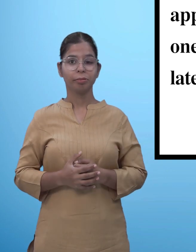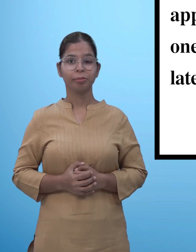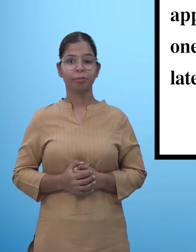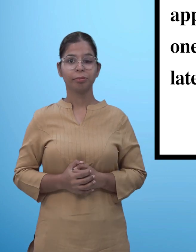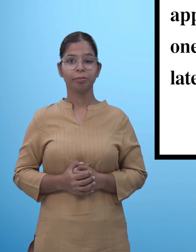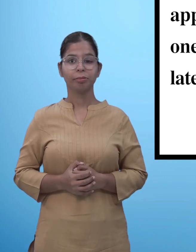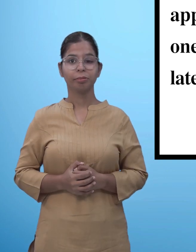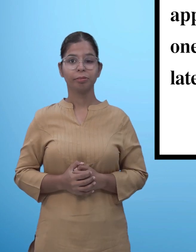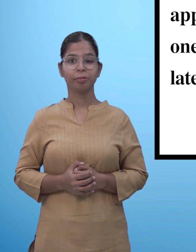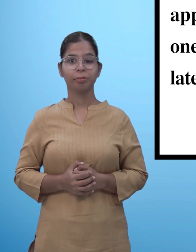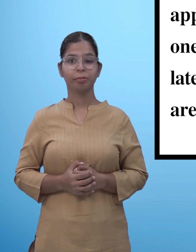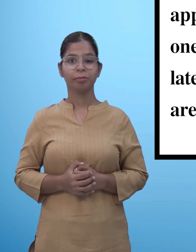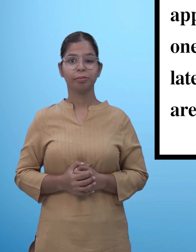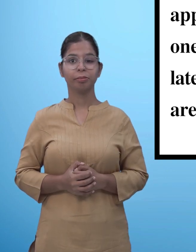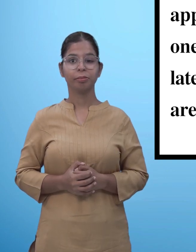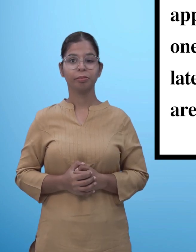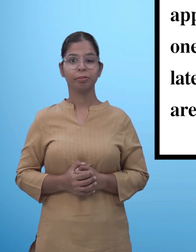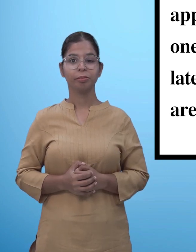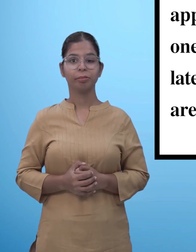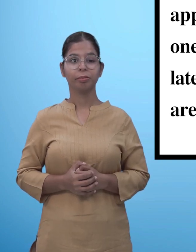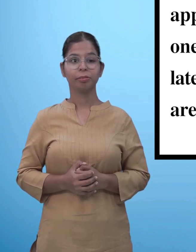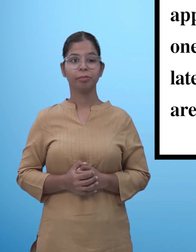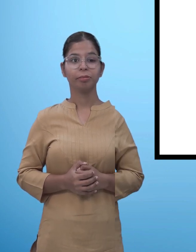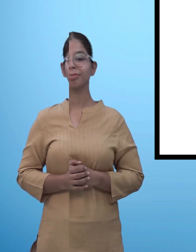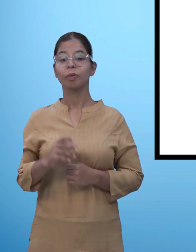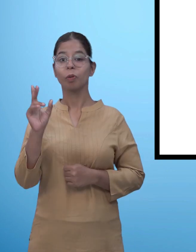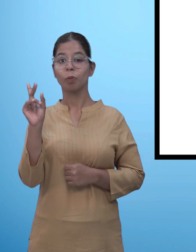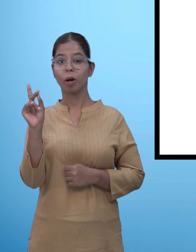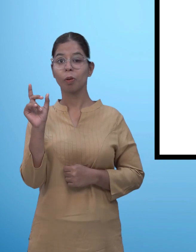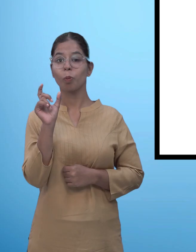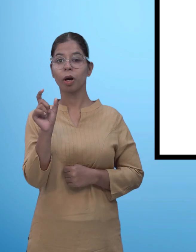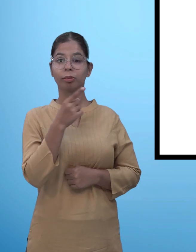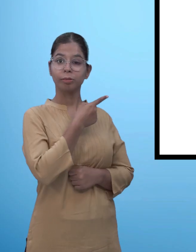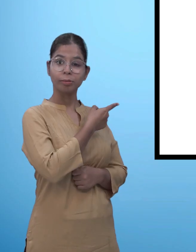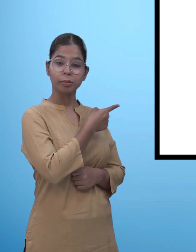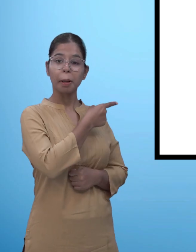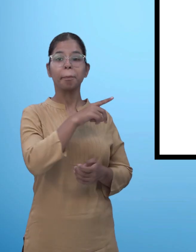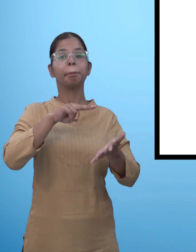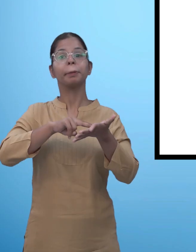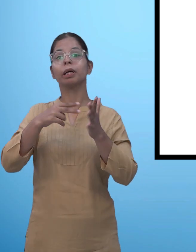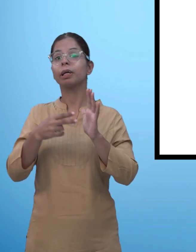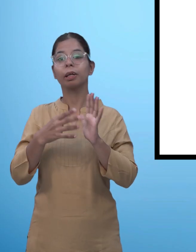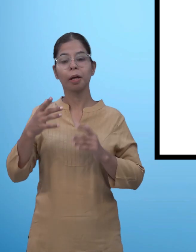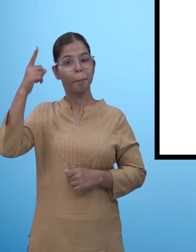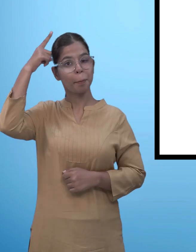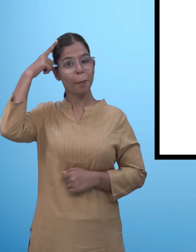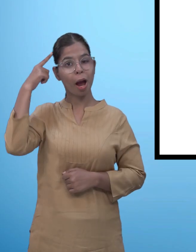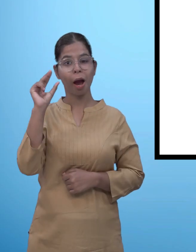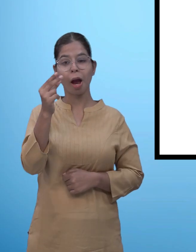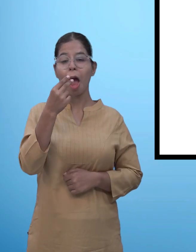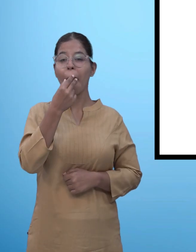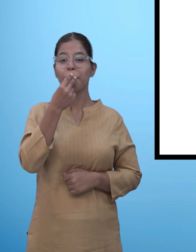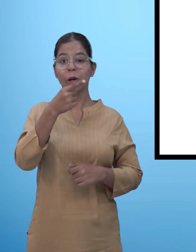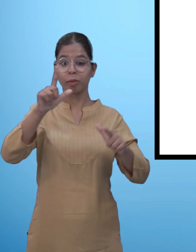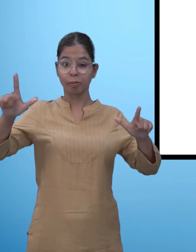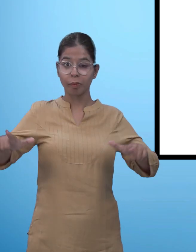several kings named Bharat are mentioned. The second term, Jambudvip, means the island of